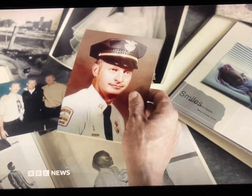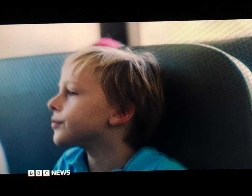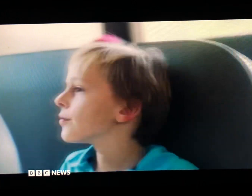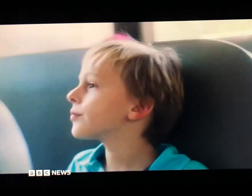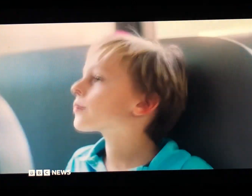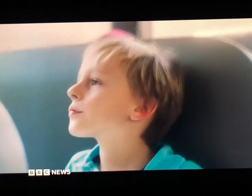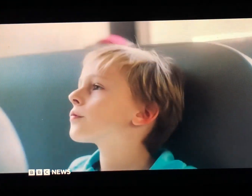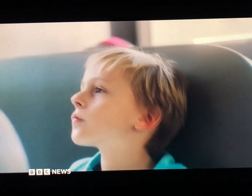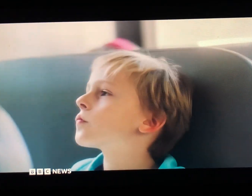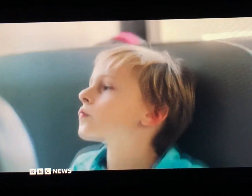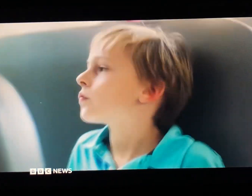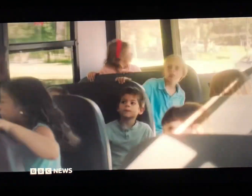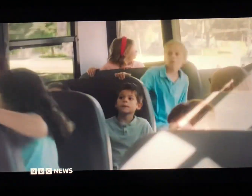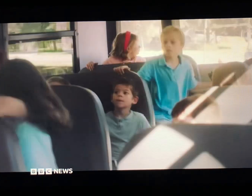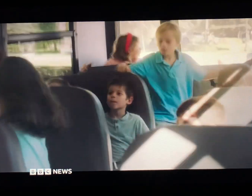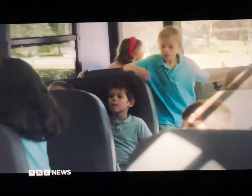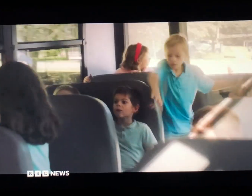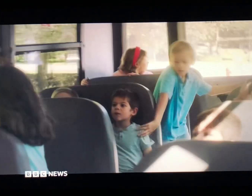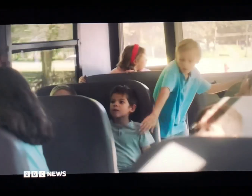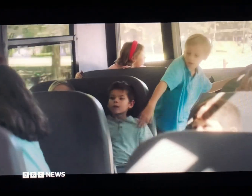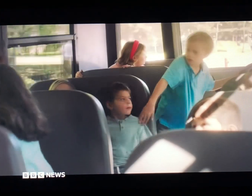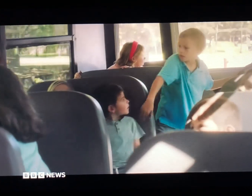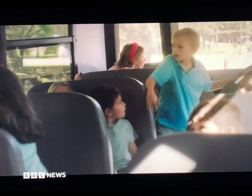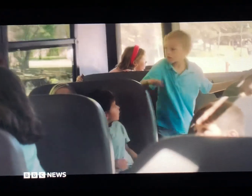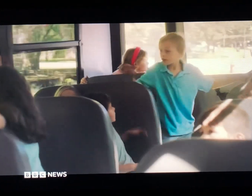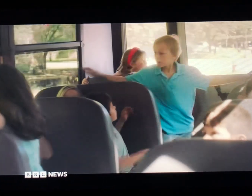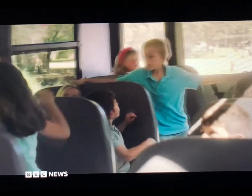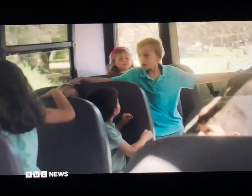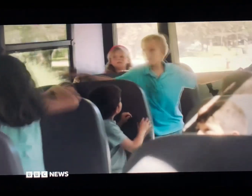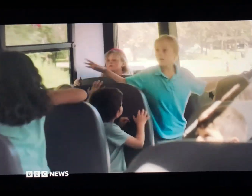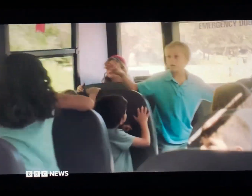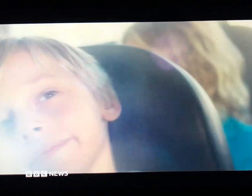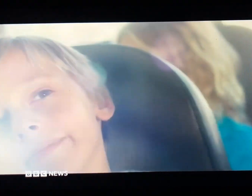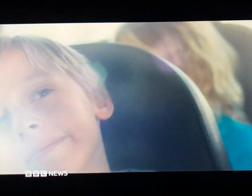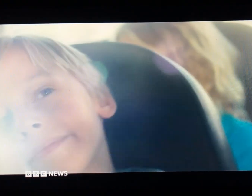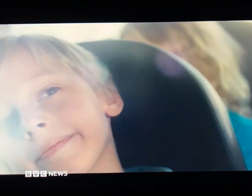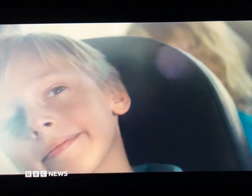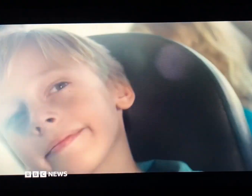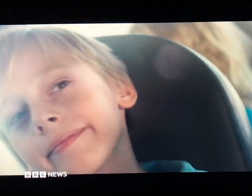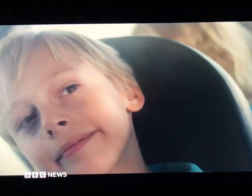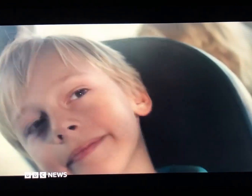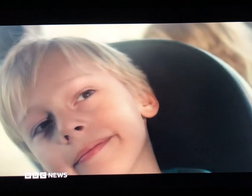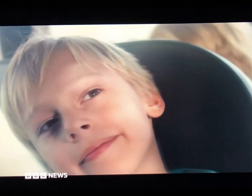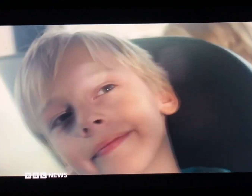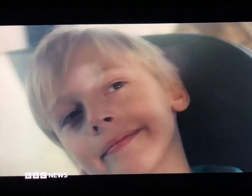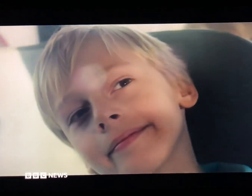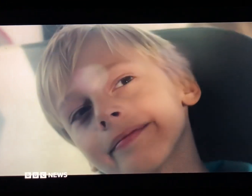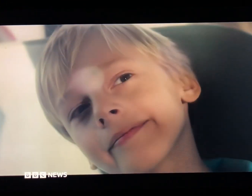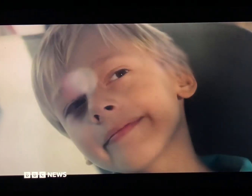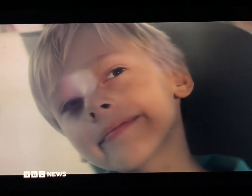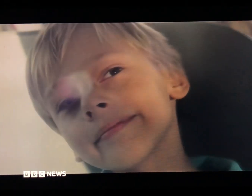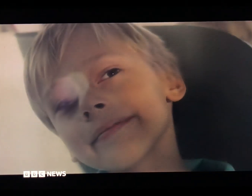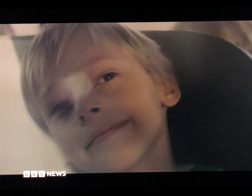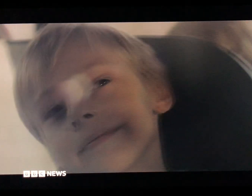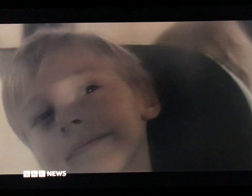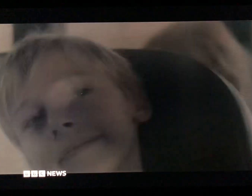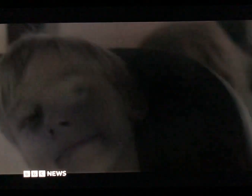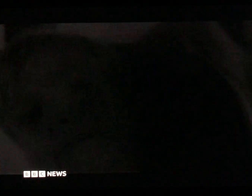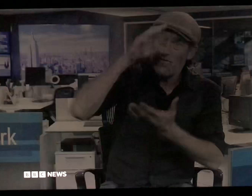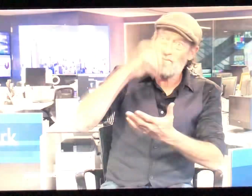is all about the transformational power a father's love had on a deaf son from a very young age. Back then, learning sign language was